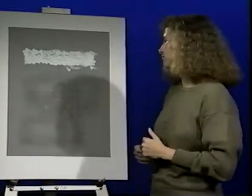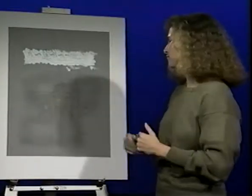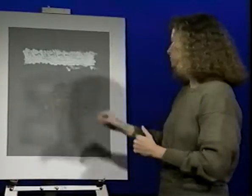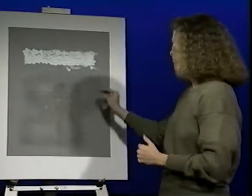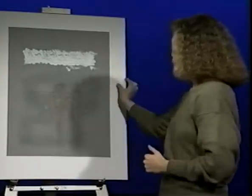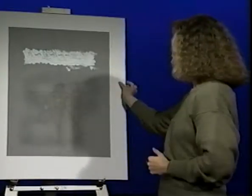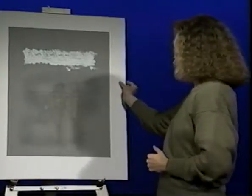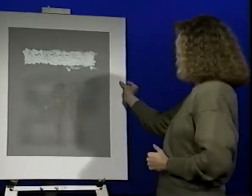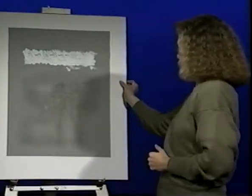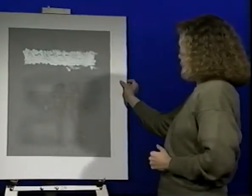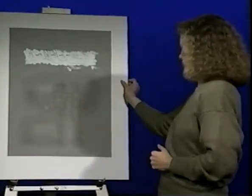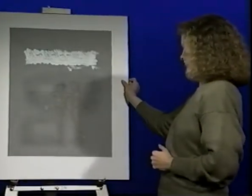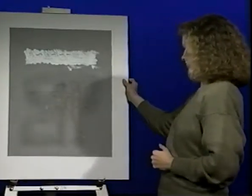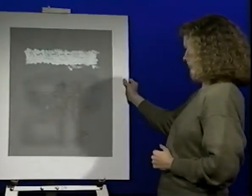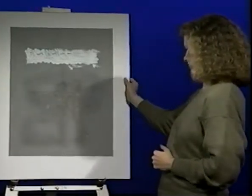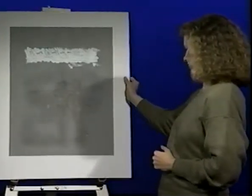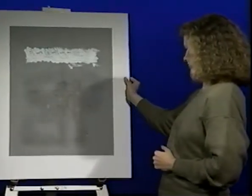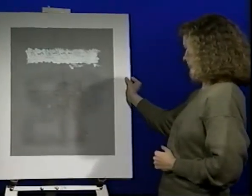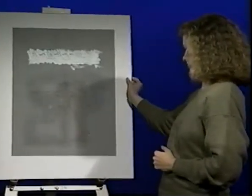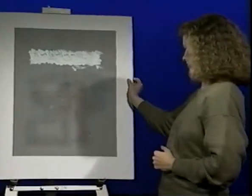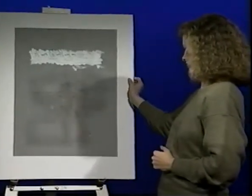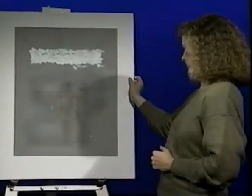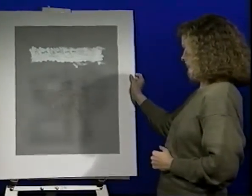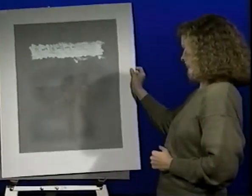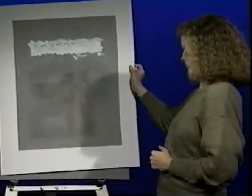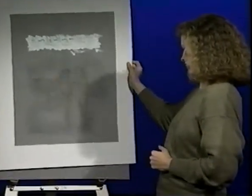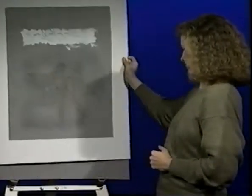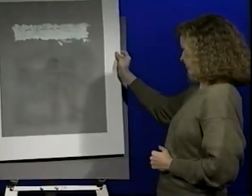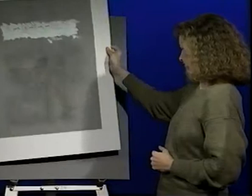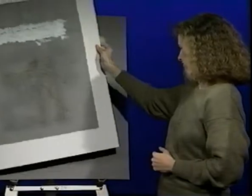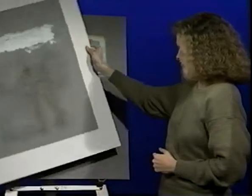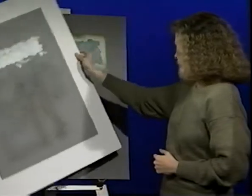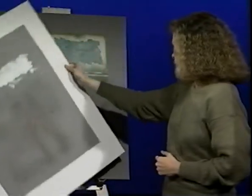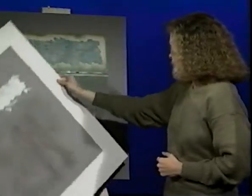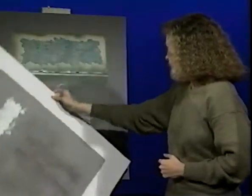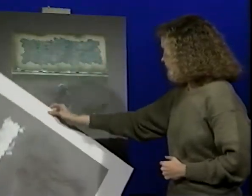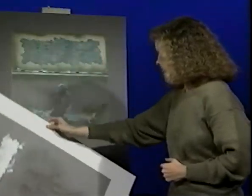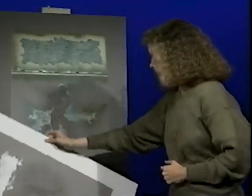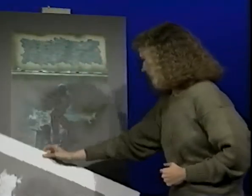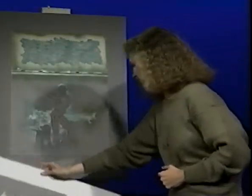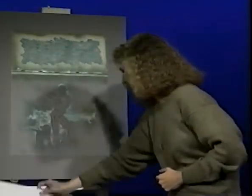He did some about dancing and did some paintings about other life experiences.